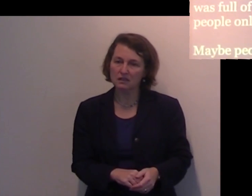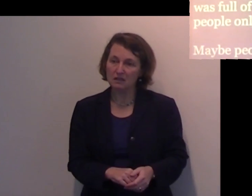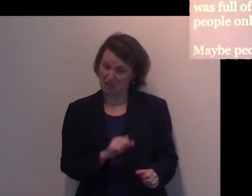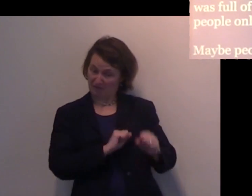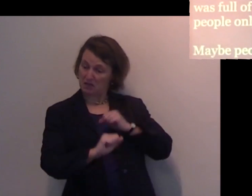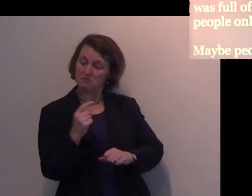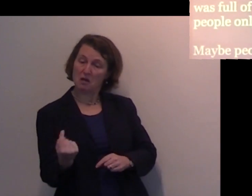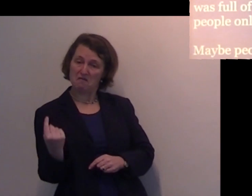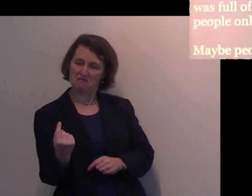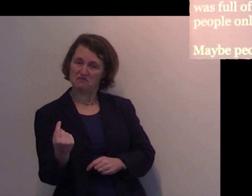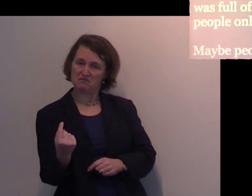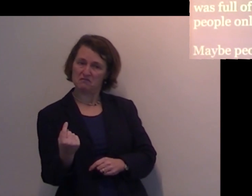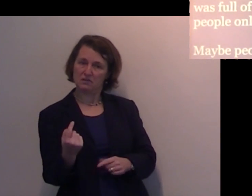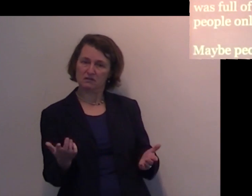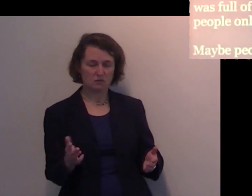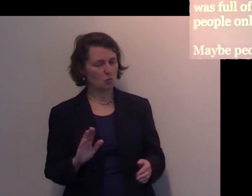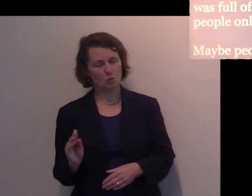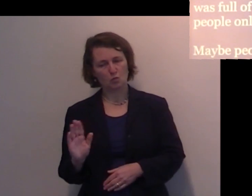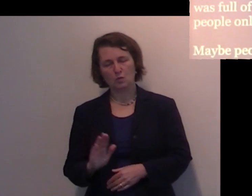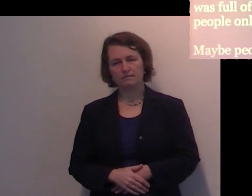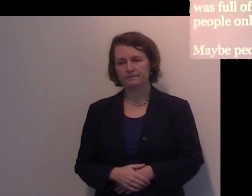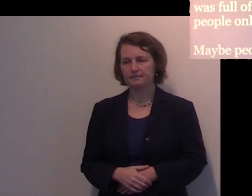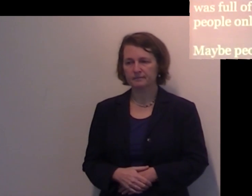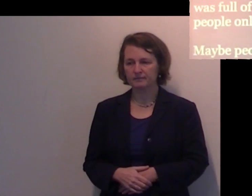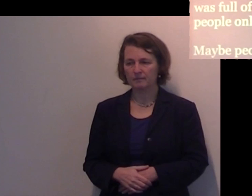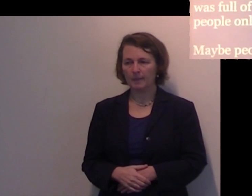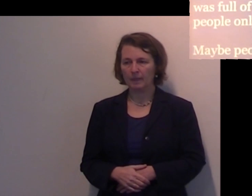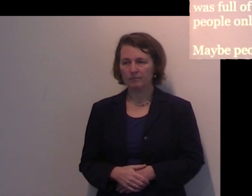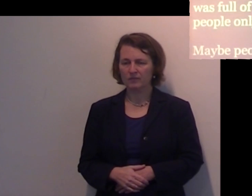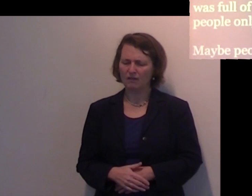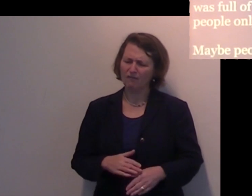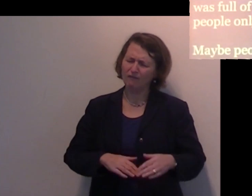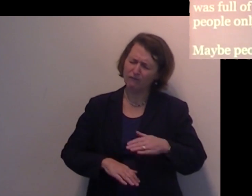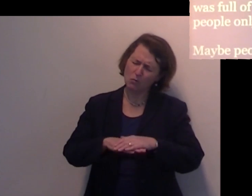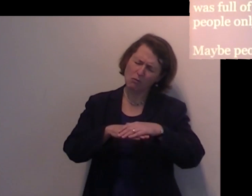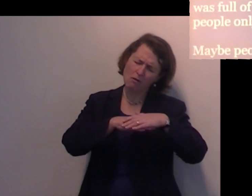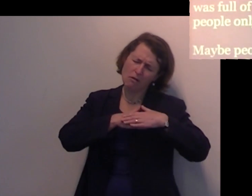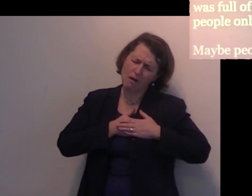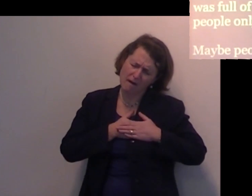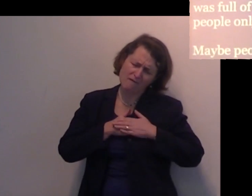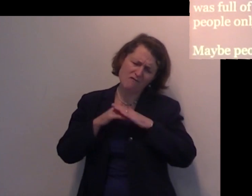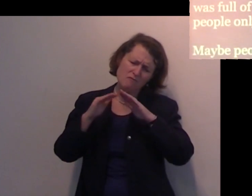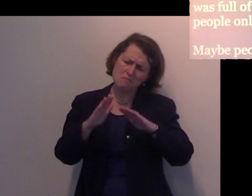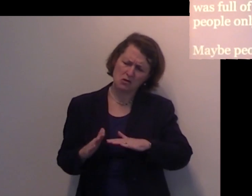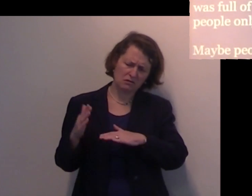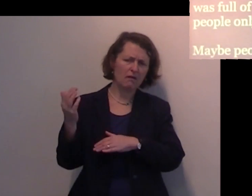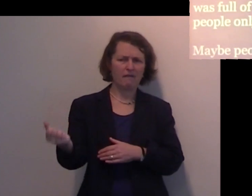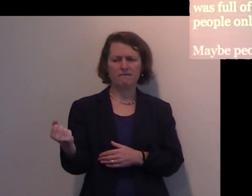himself? No. He was full of love and mercy. He